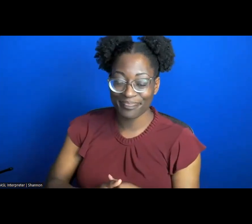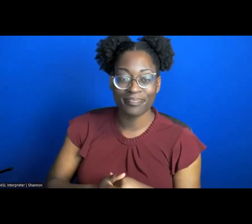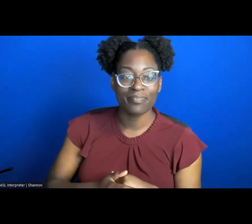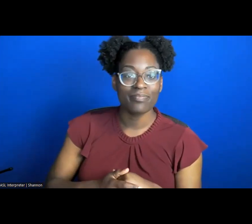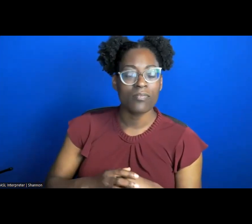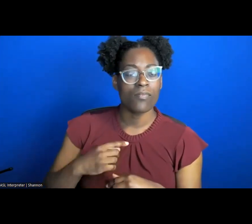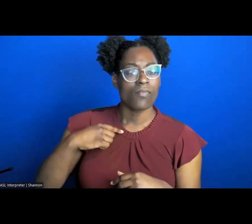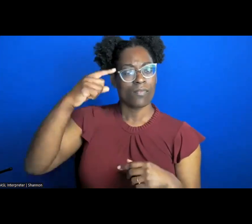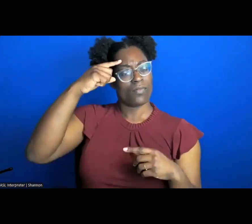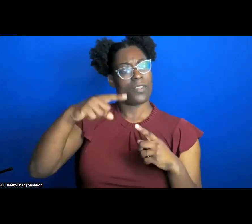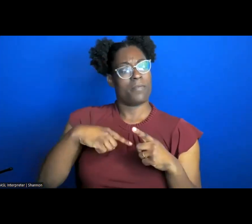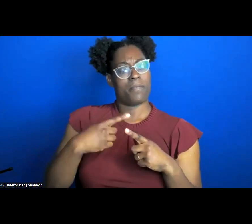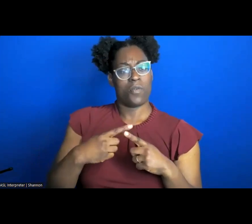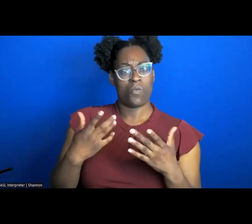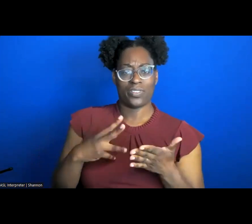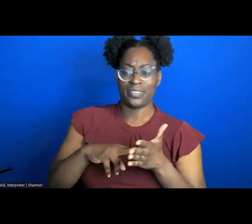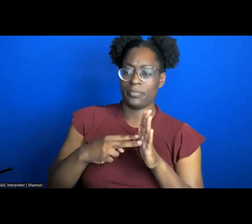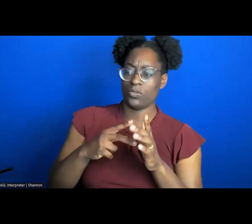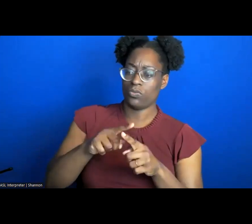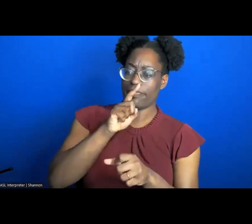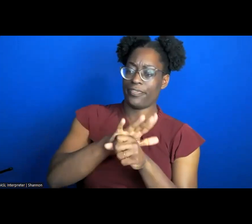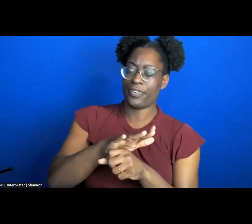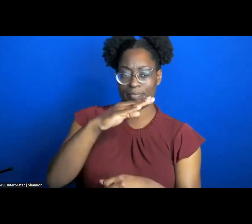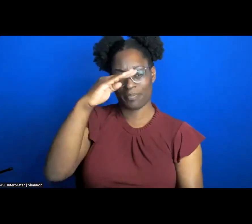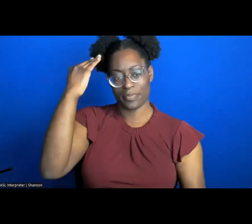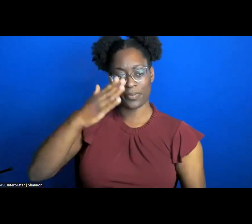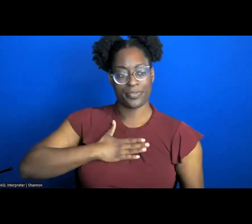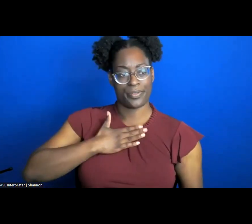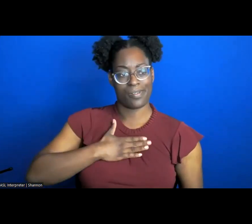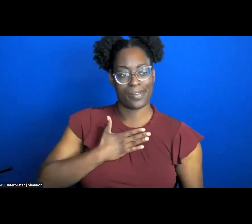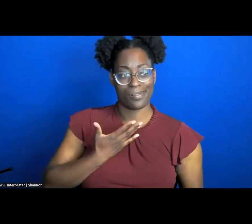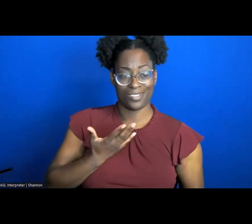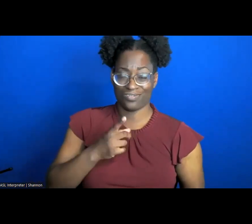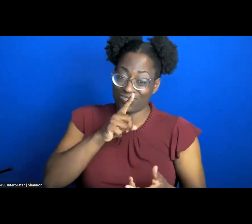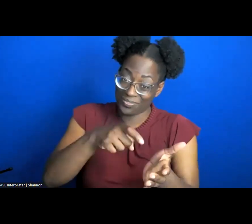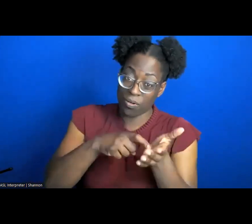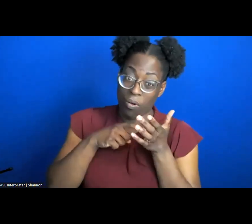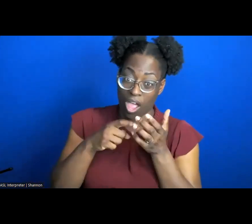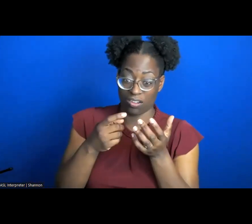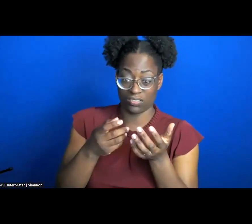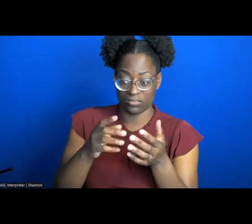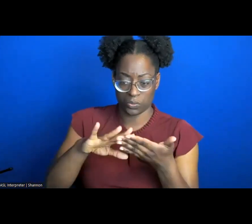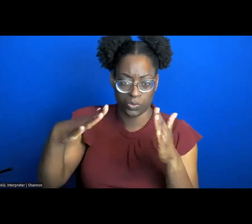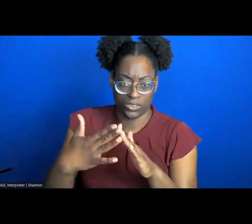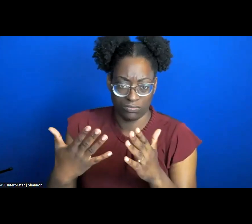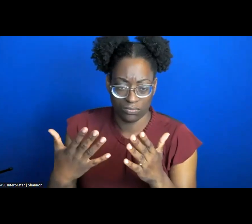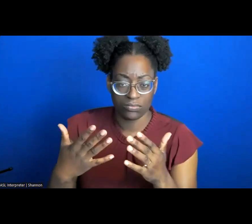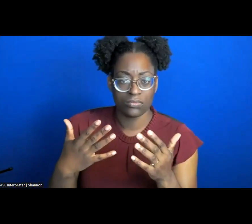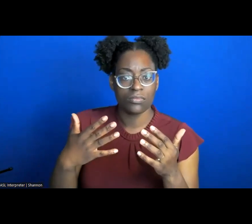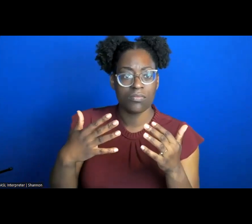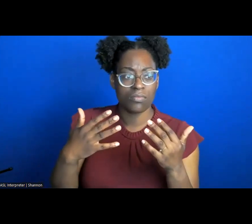in relationship with others. So it's recognizing a child's emotions, their needs, their experiences and